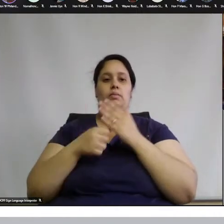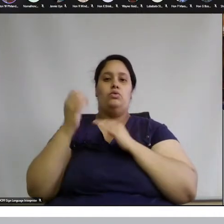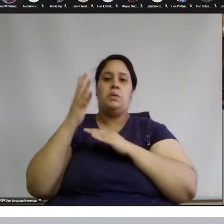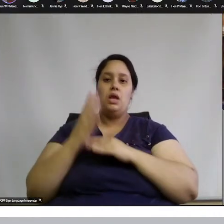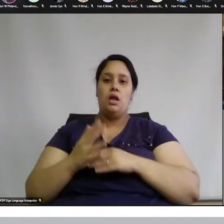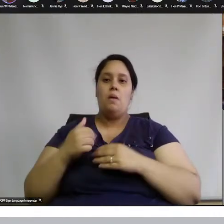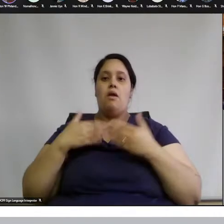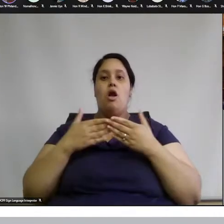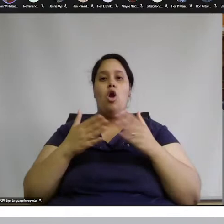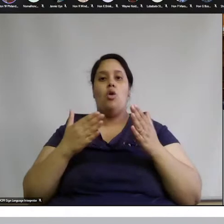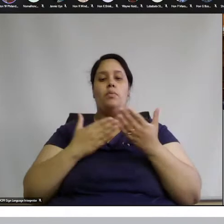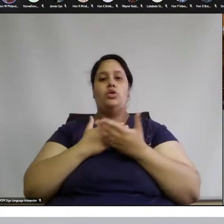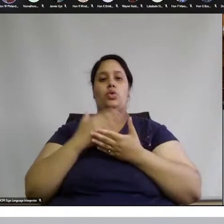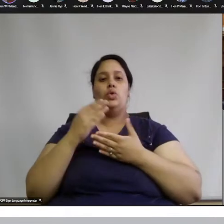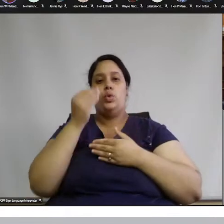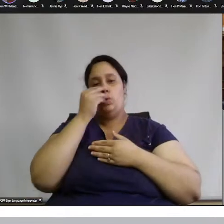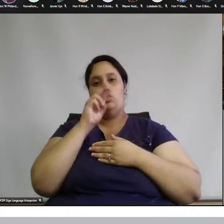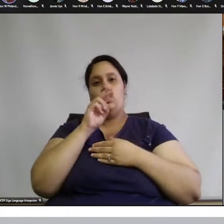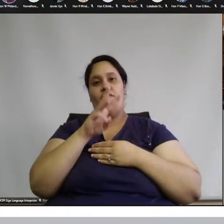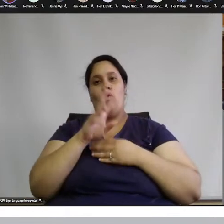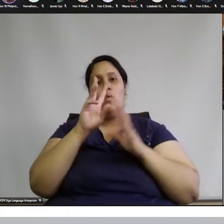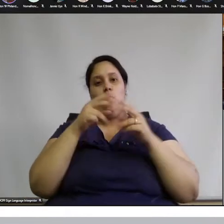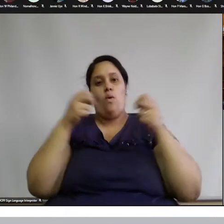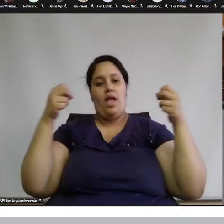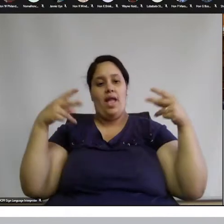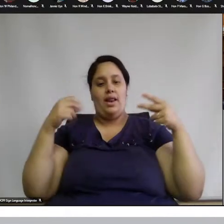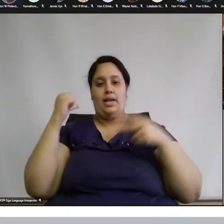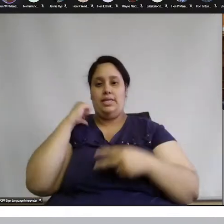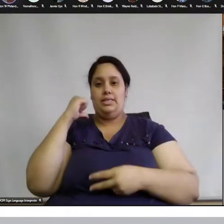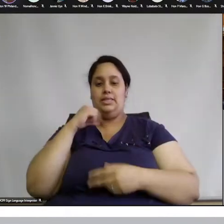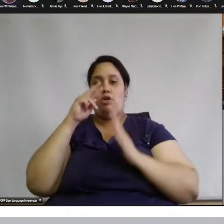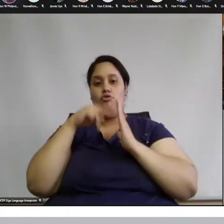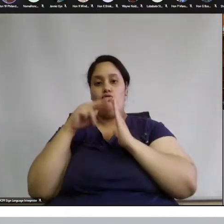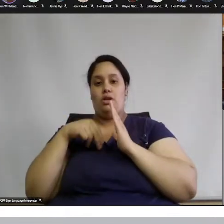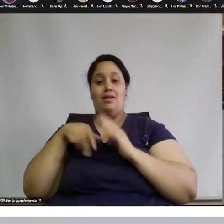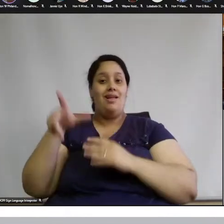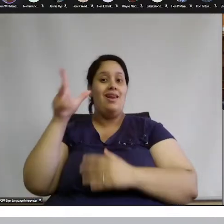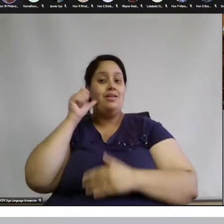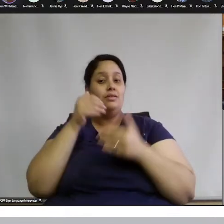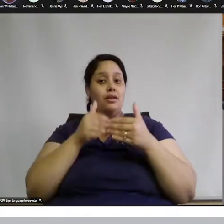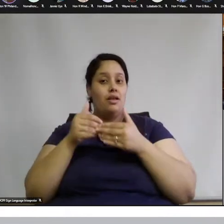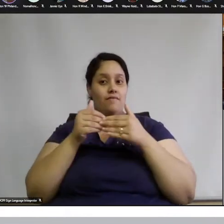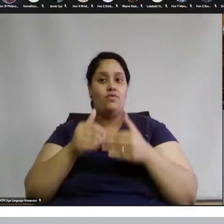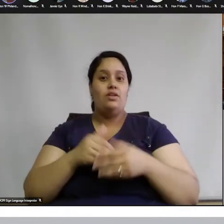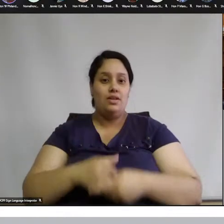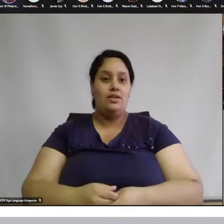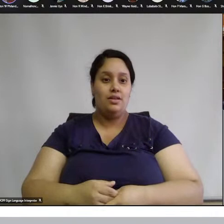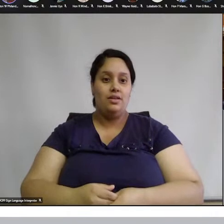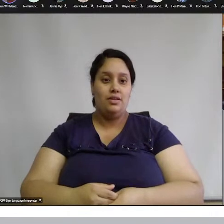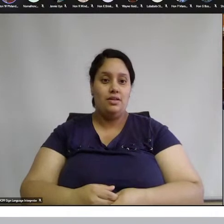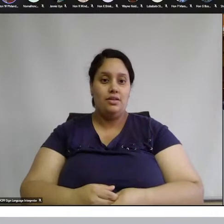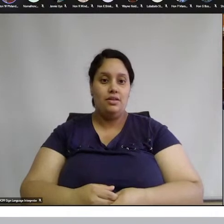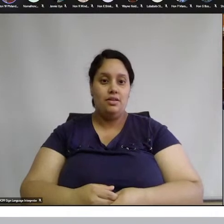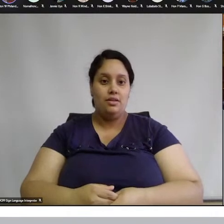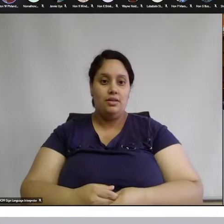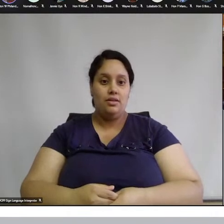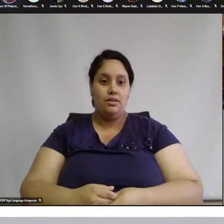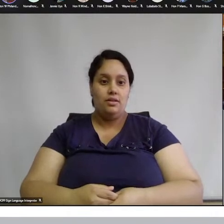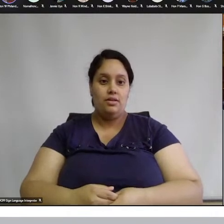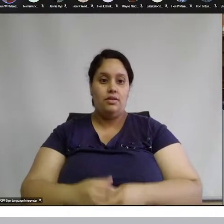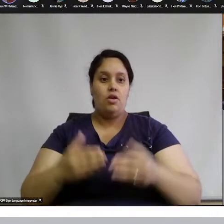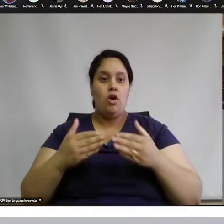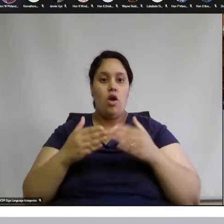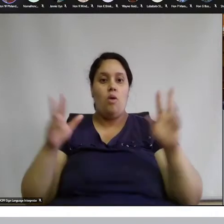share News 24's headline yesterday that read, please listen carefully, Shadow MEC, open